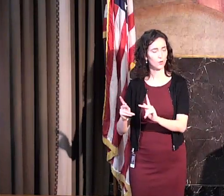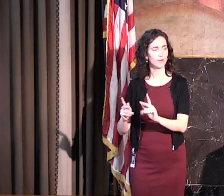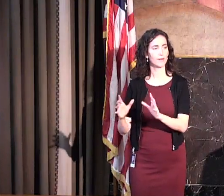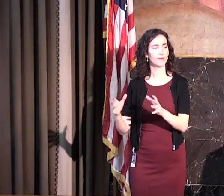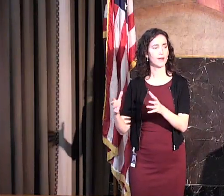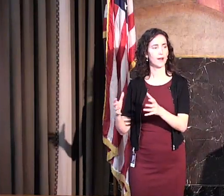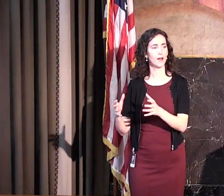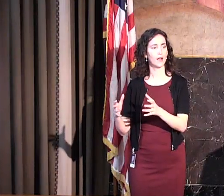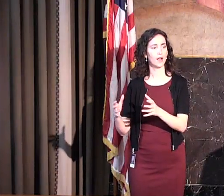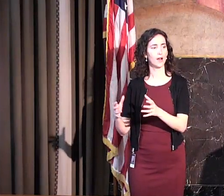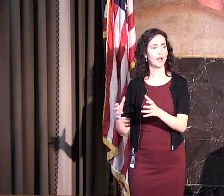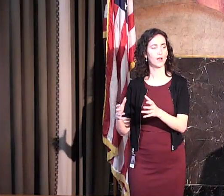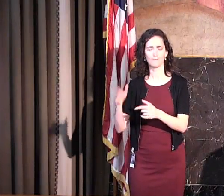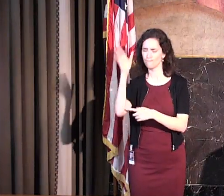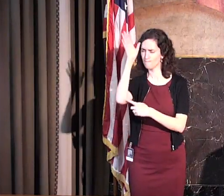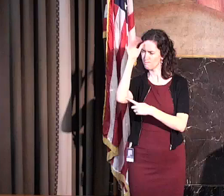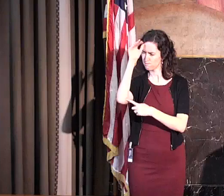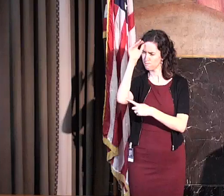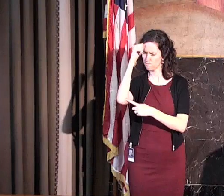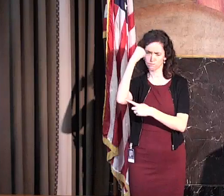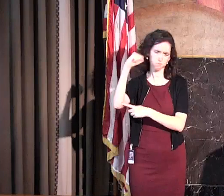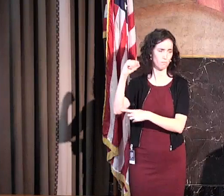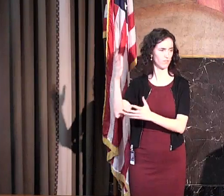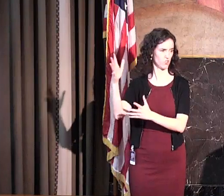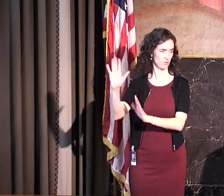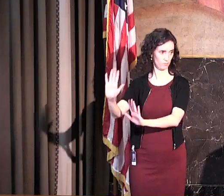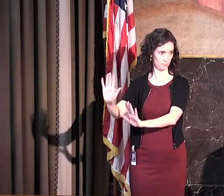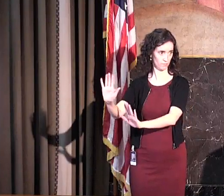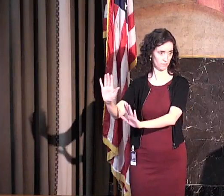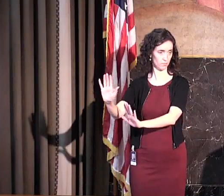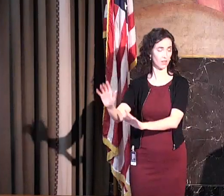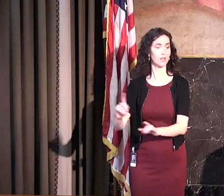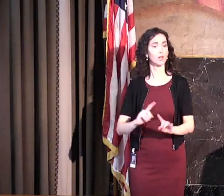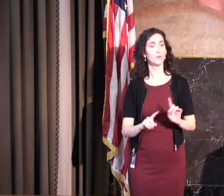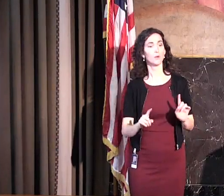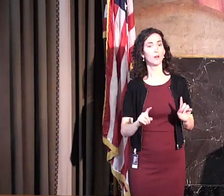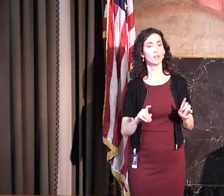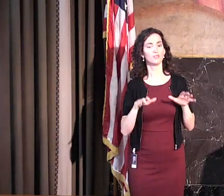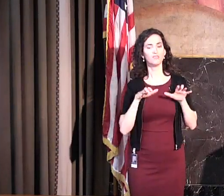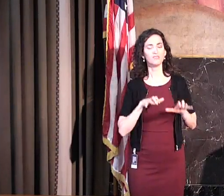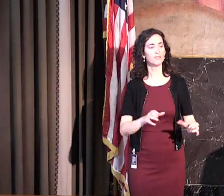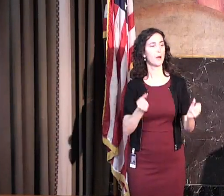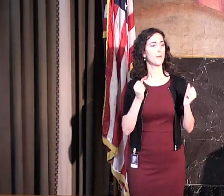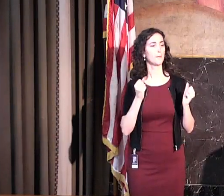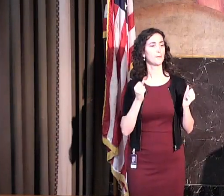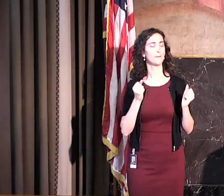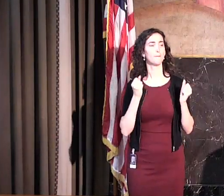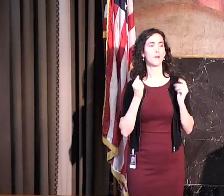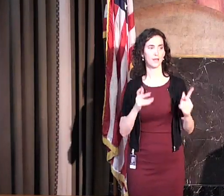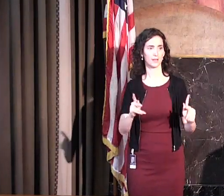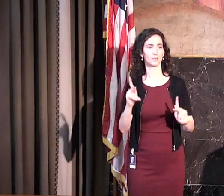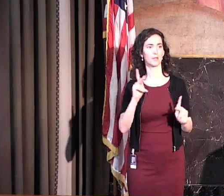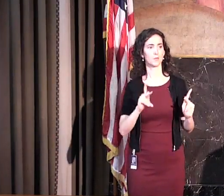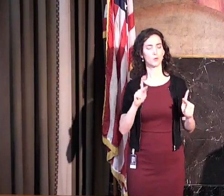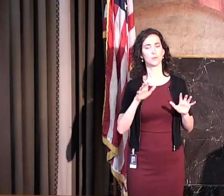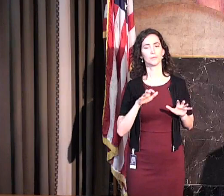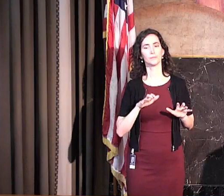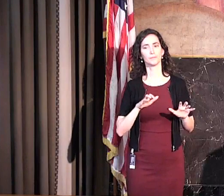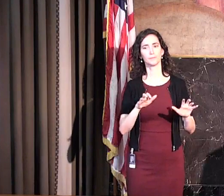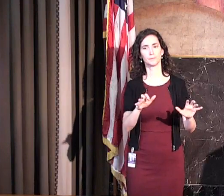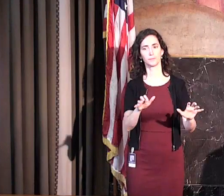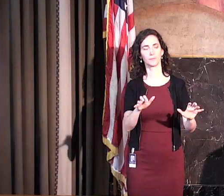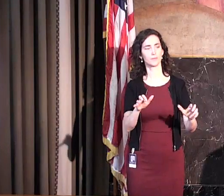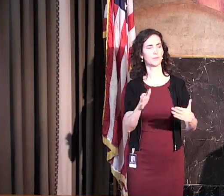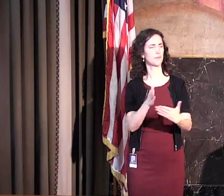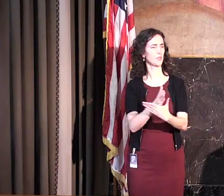have dug in their heels, for one reason or another. But beyond them, there is a large movable